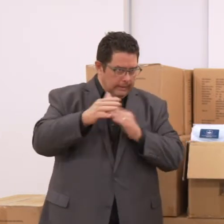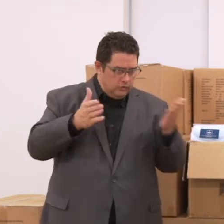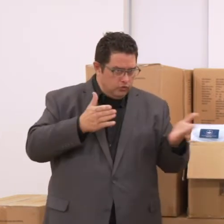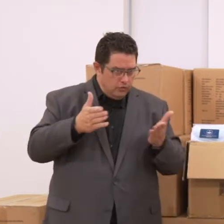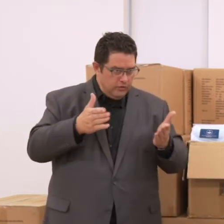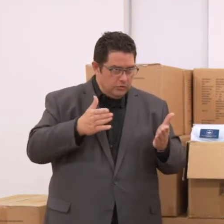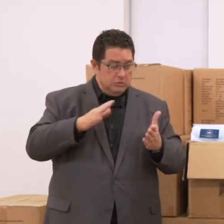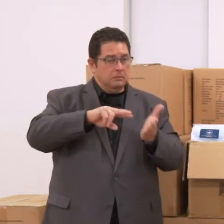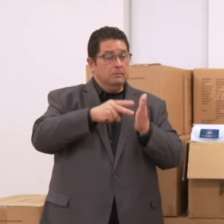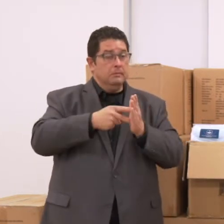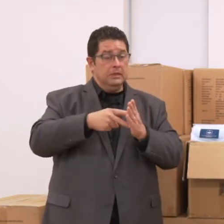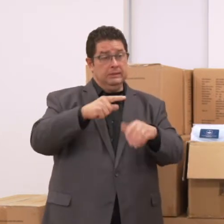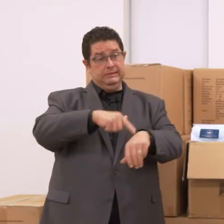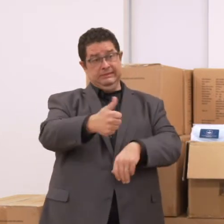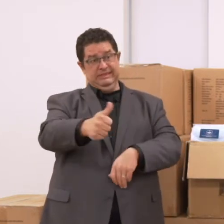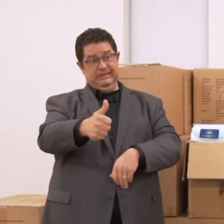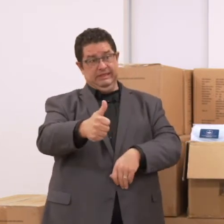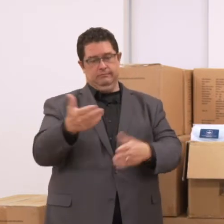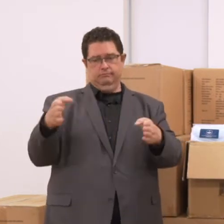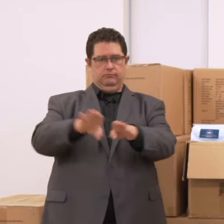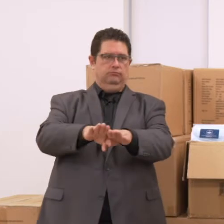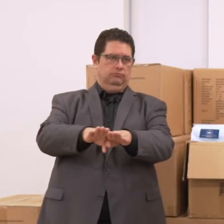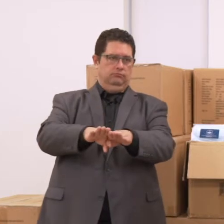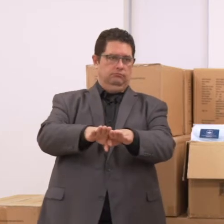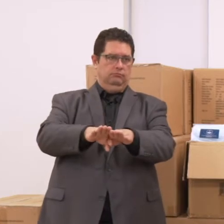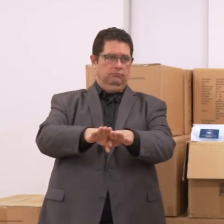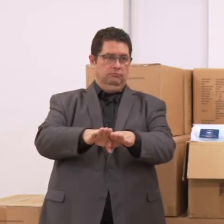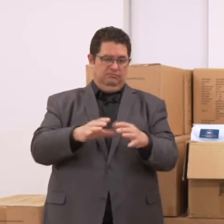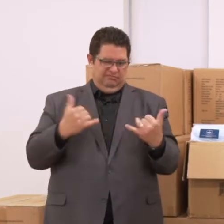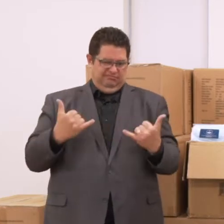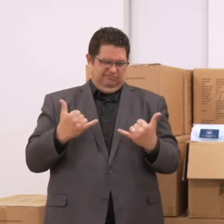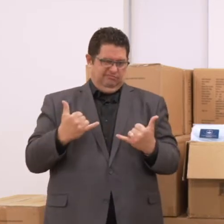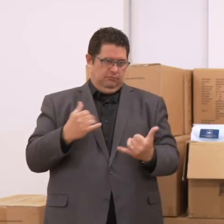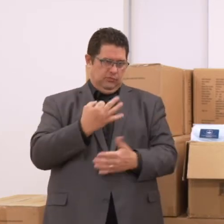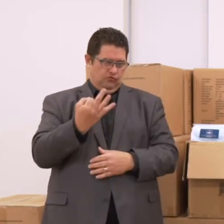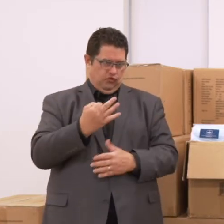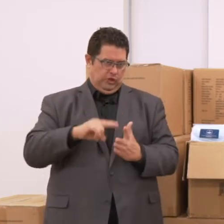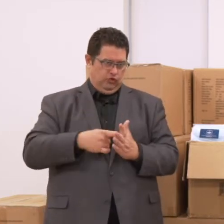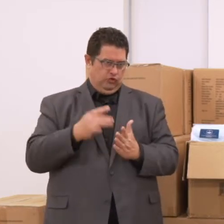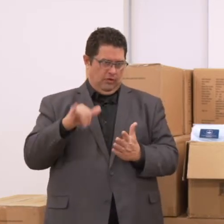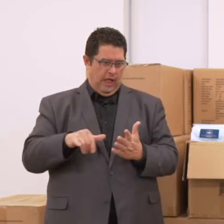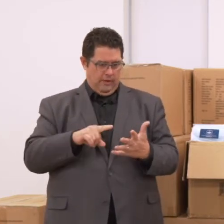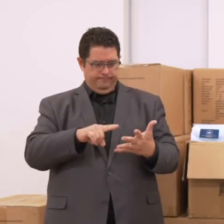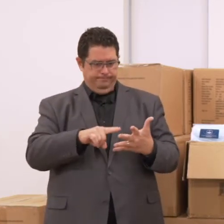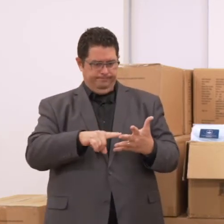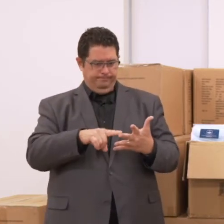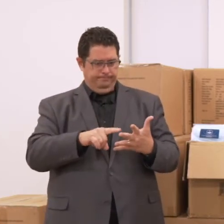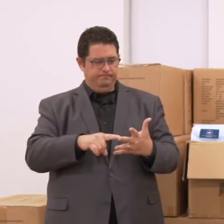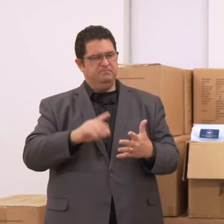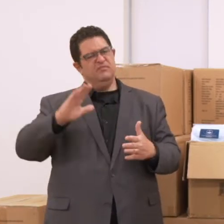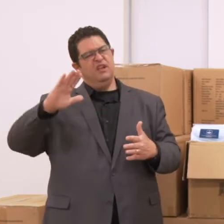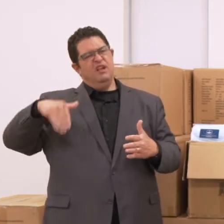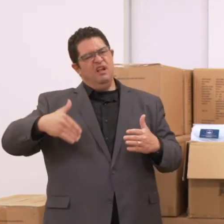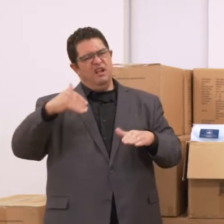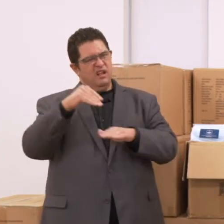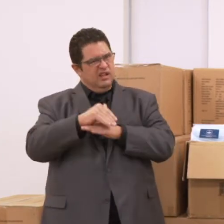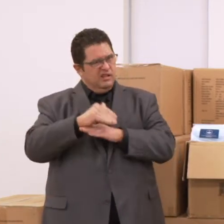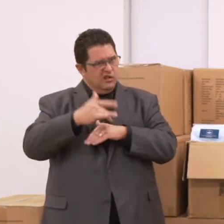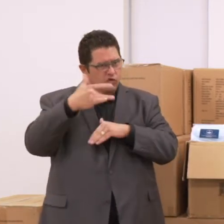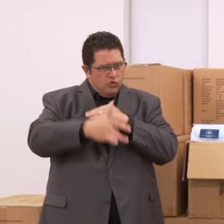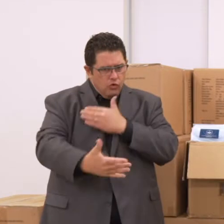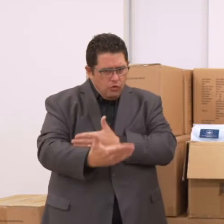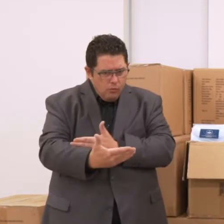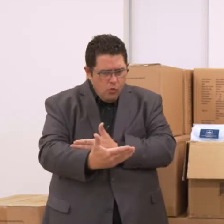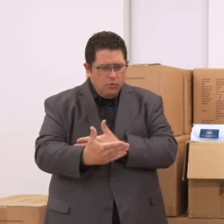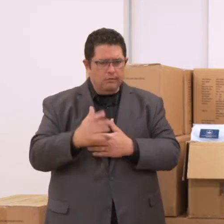bars will close after 10 p.m. each night, and this again starts this Friday. The late night and early morning hours are